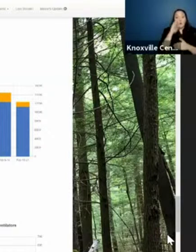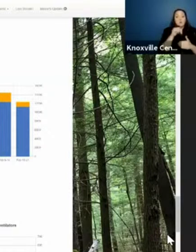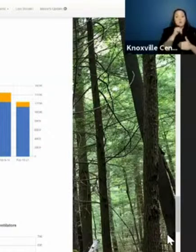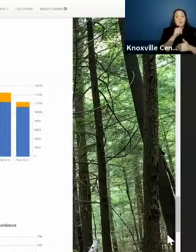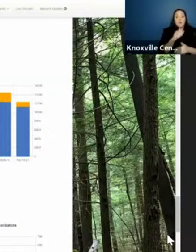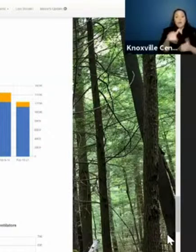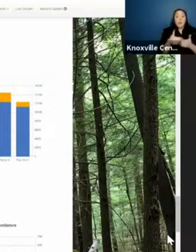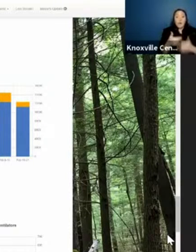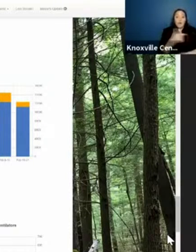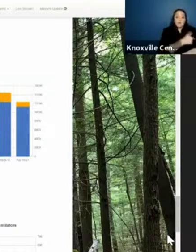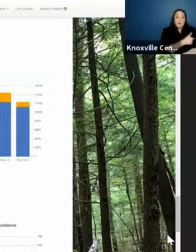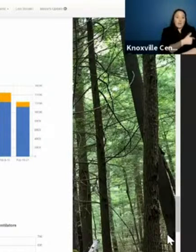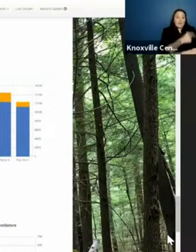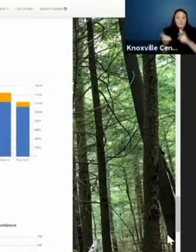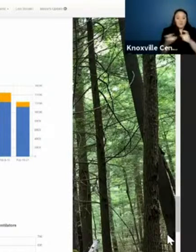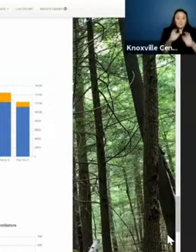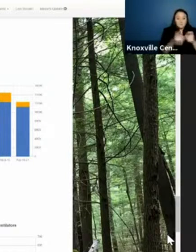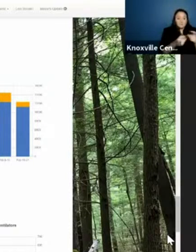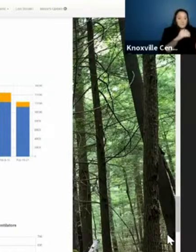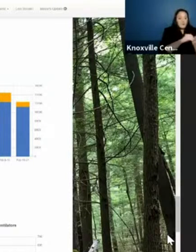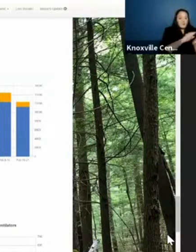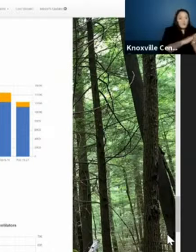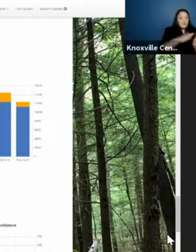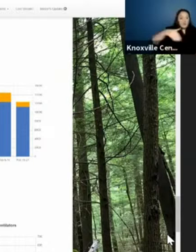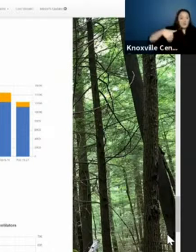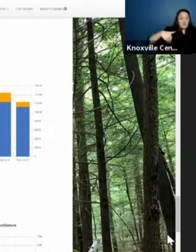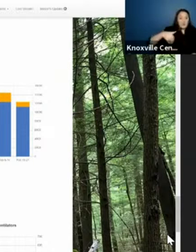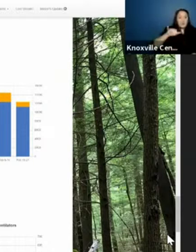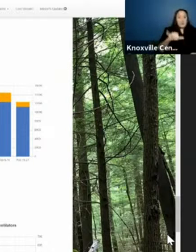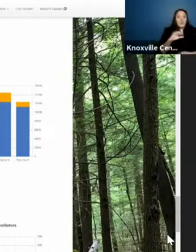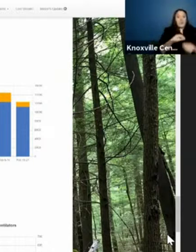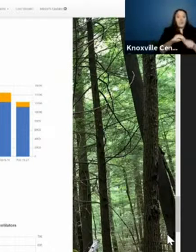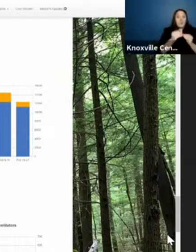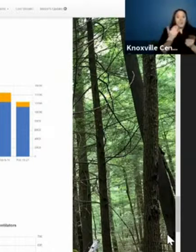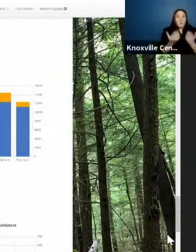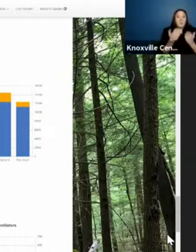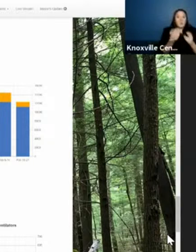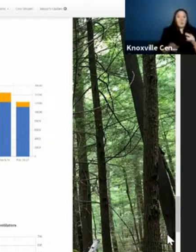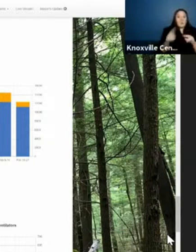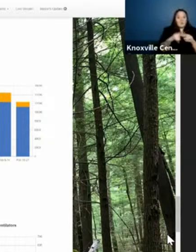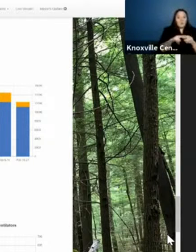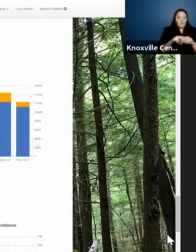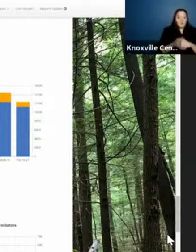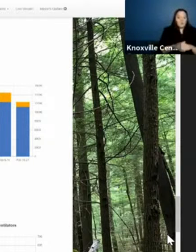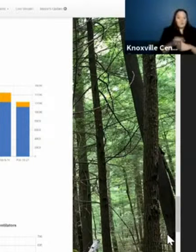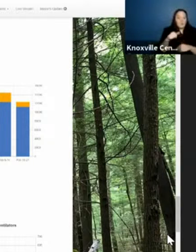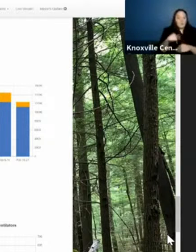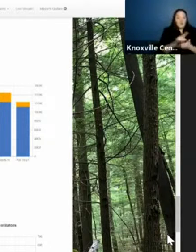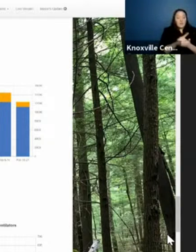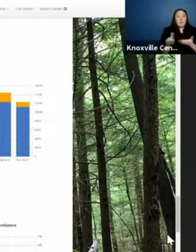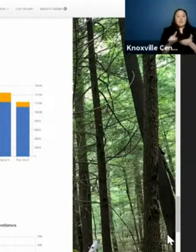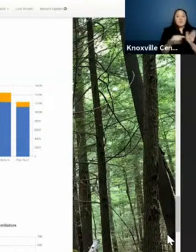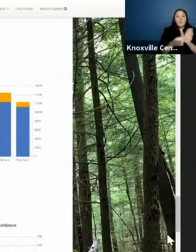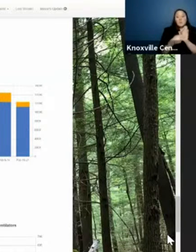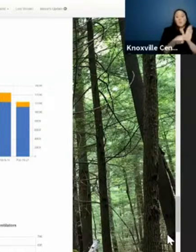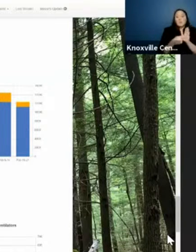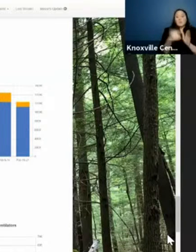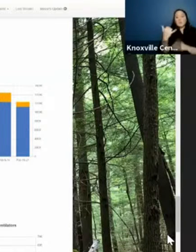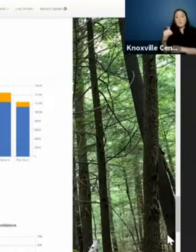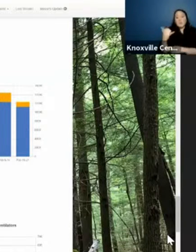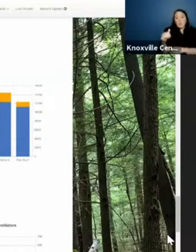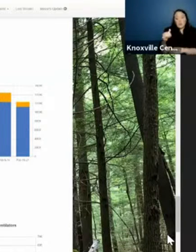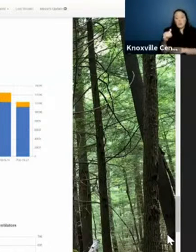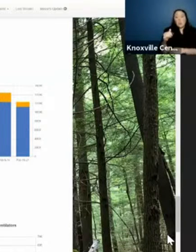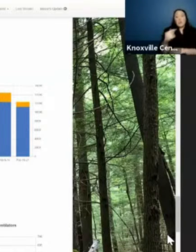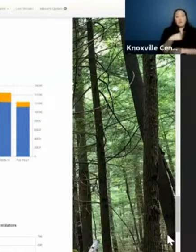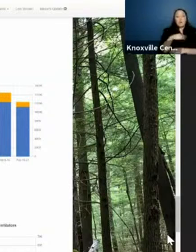have been documented during that time yet. So that number might go up. This week, we are representing this benchmark as yellow. We are heading in